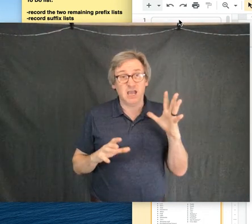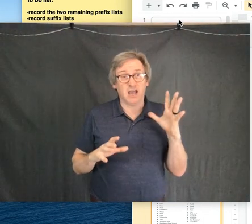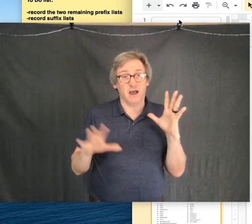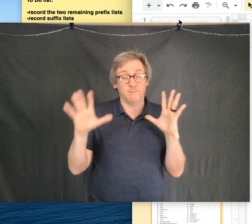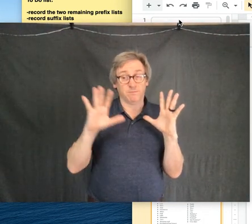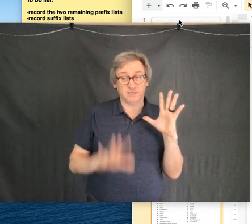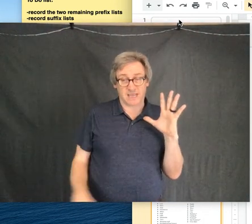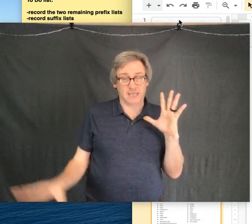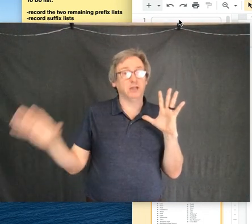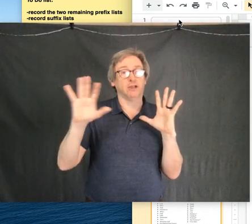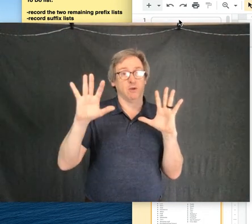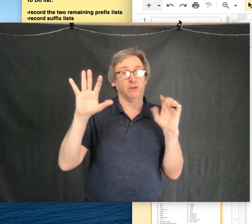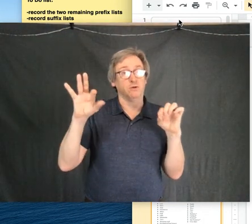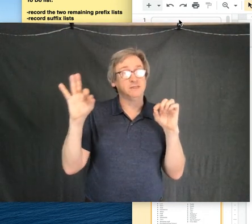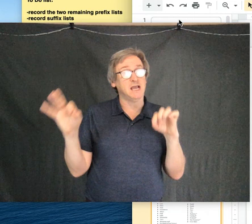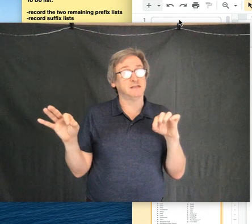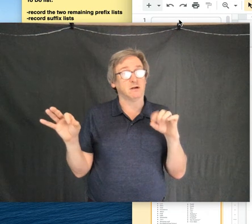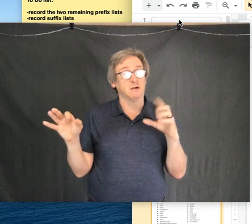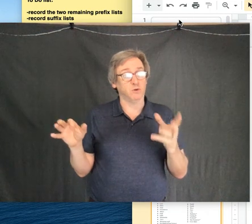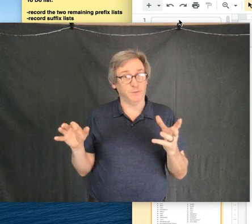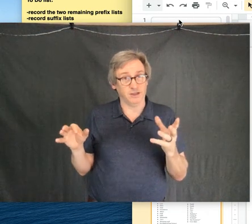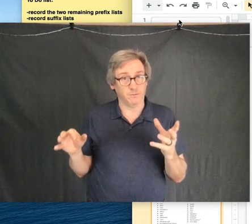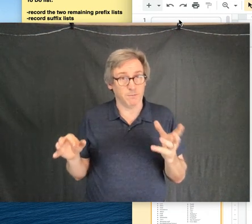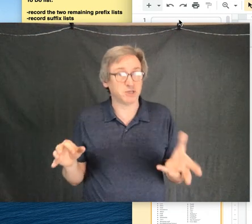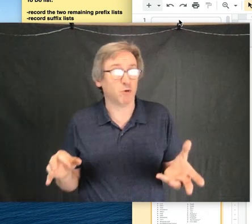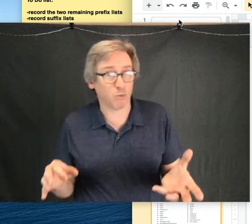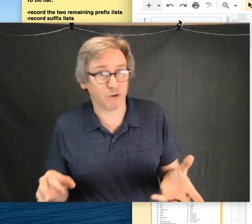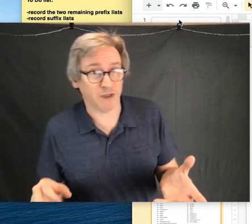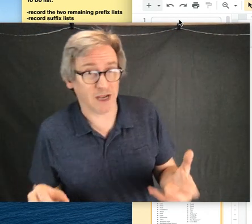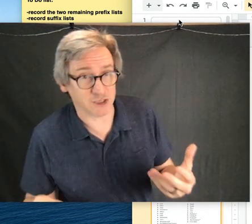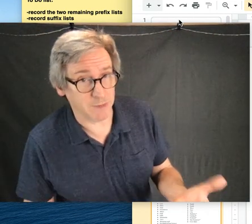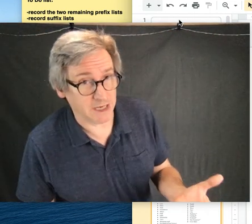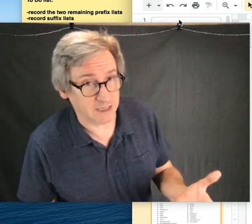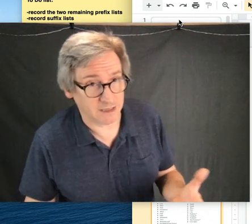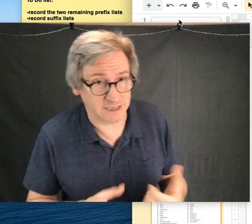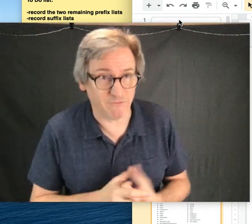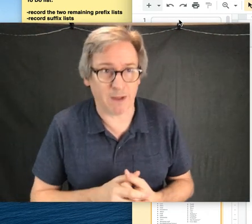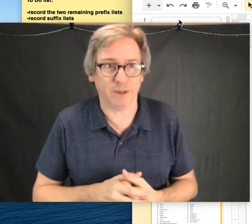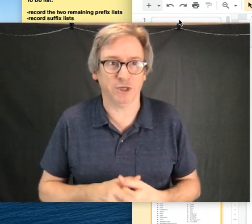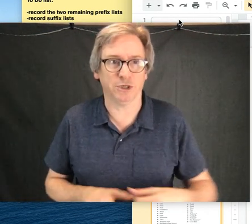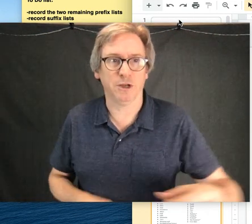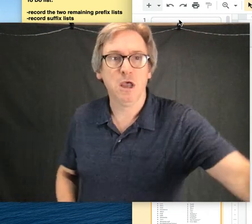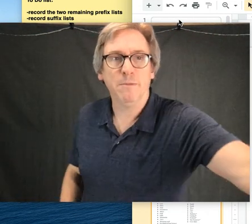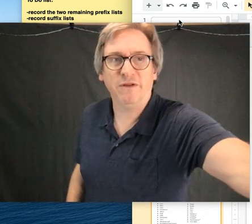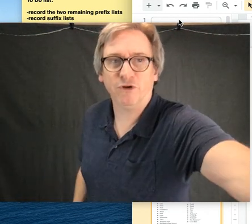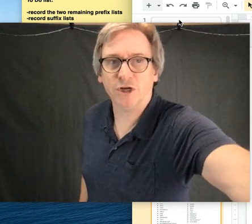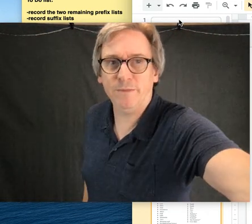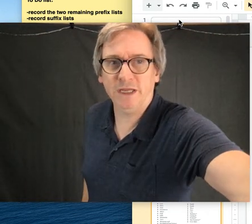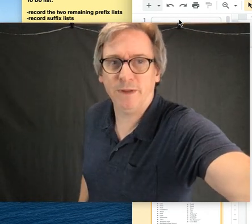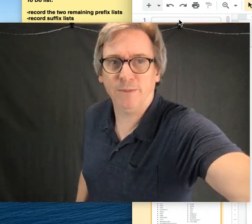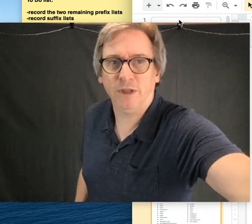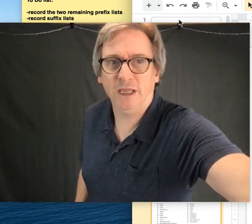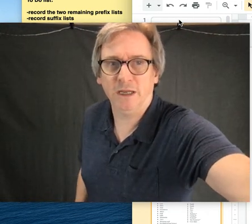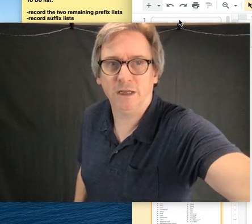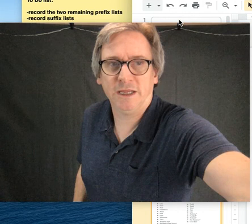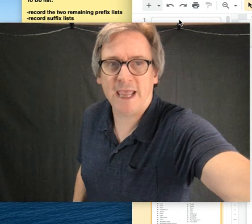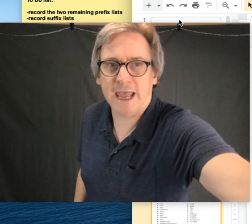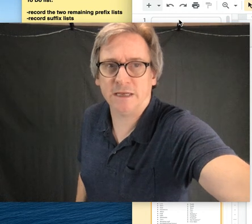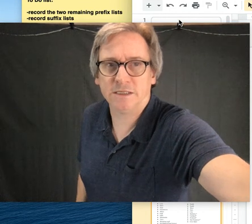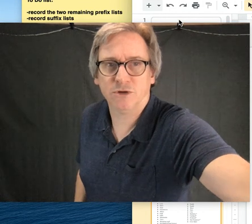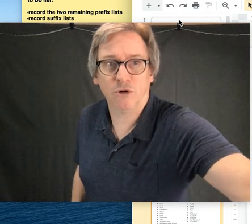city, taking a look at what those signs are would be much more worth it as you're meeting the deaf population. But if you're going to meet people